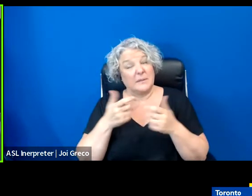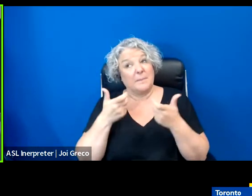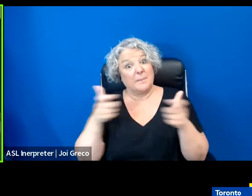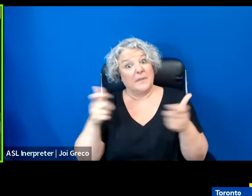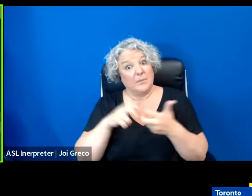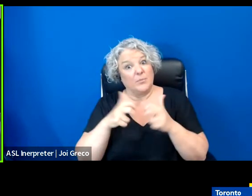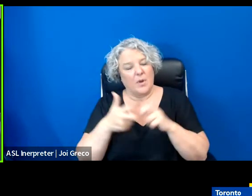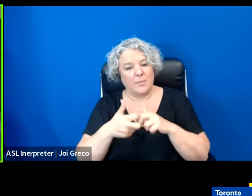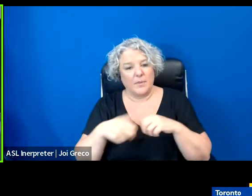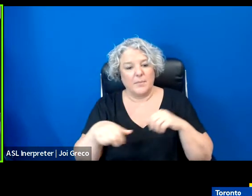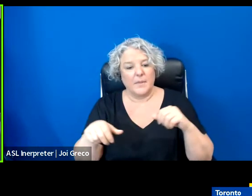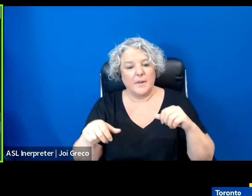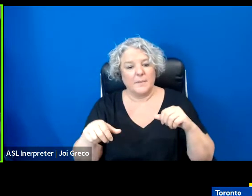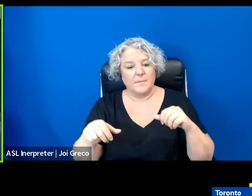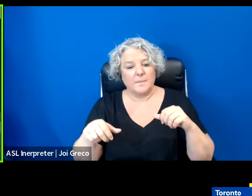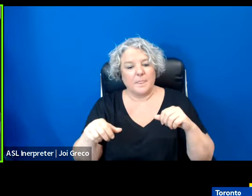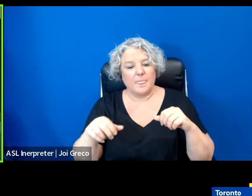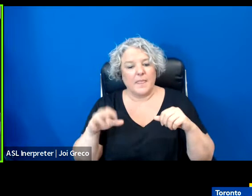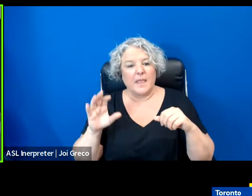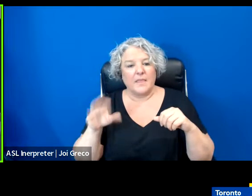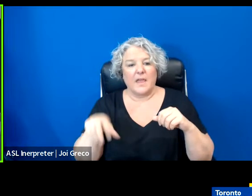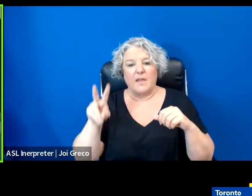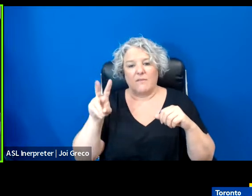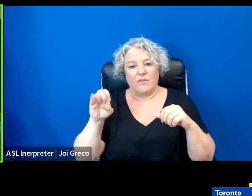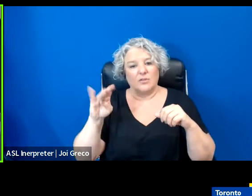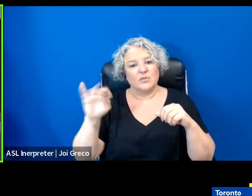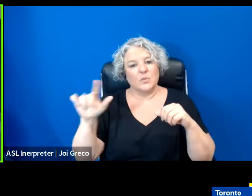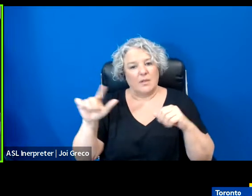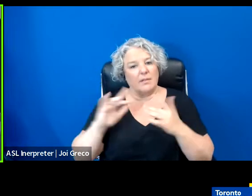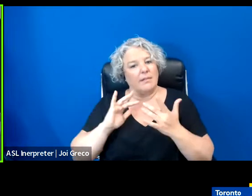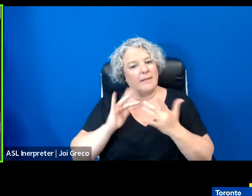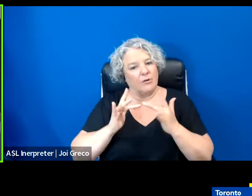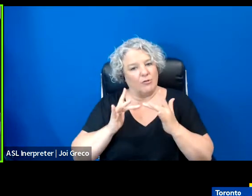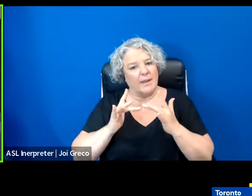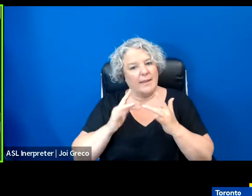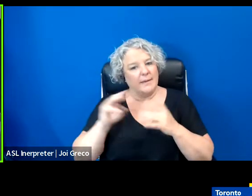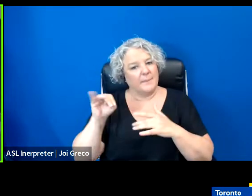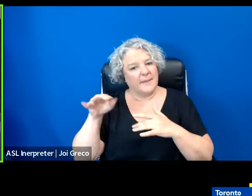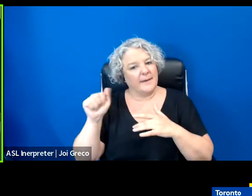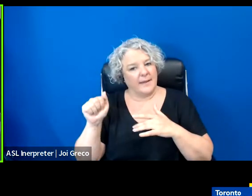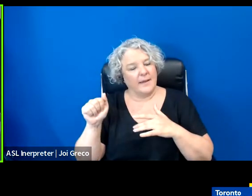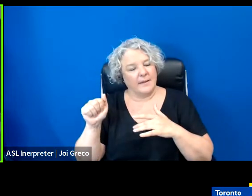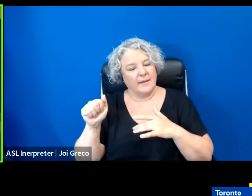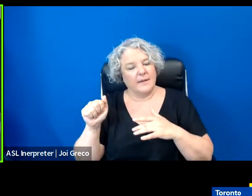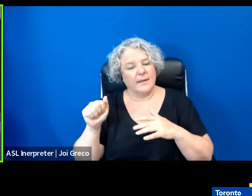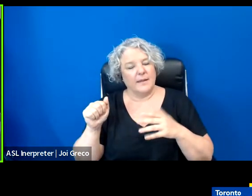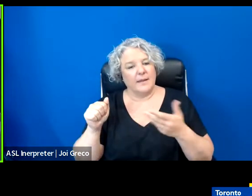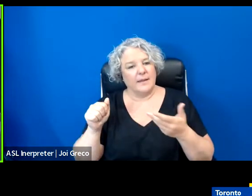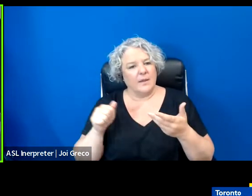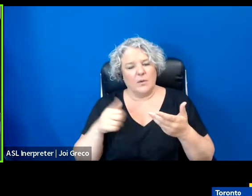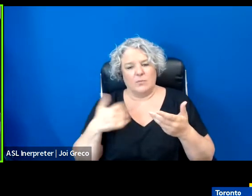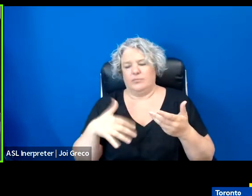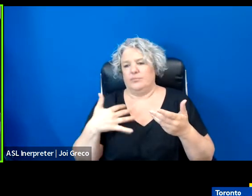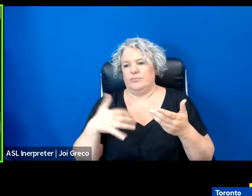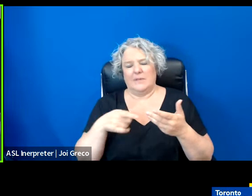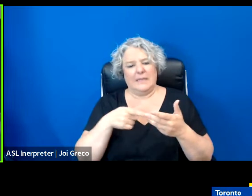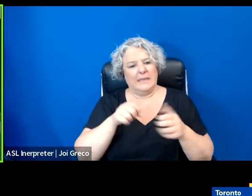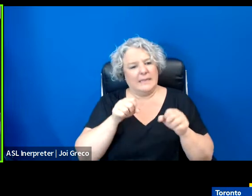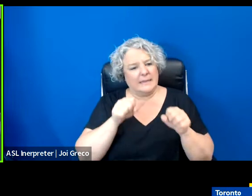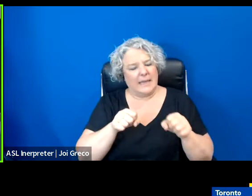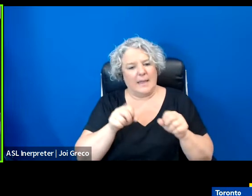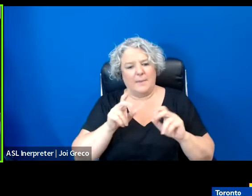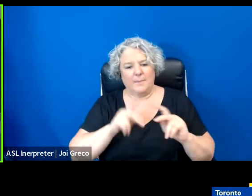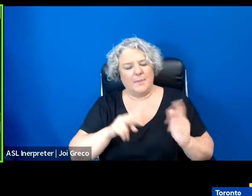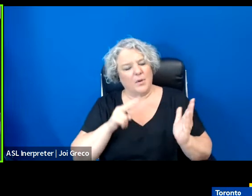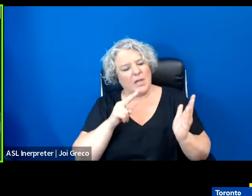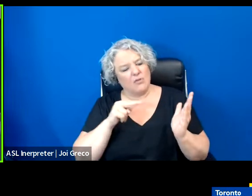course the virtual media, the online media, and the ability of people to use